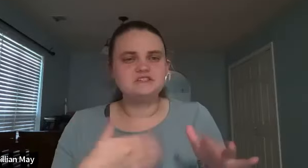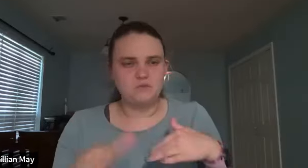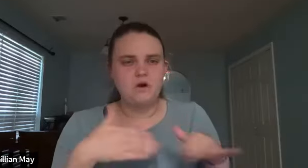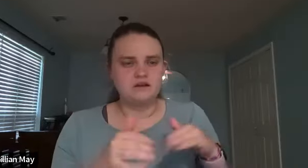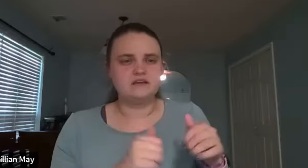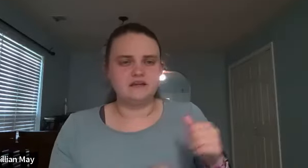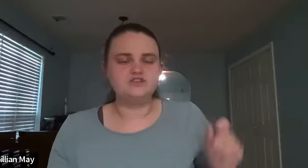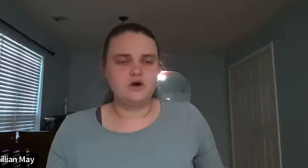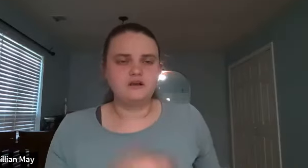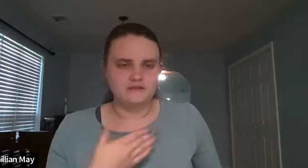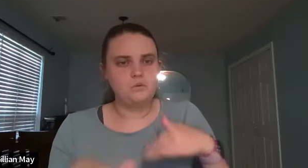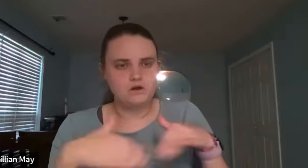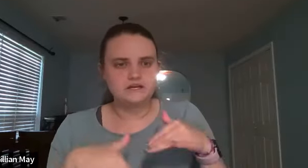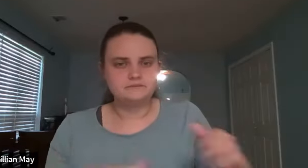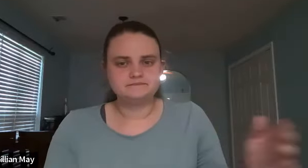say walking, like dog and then walking.